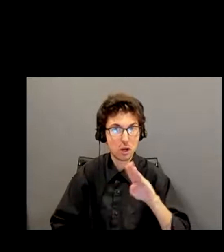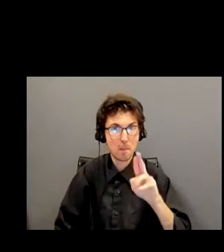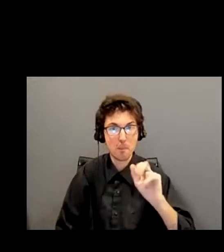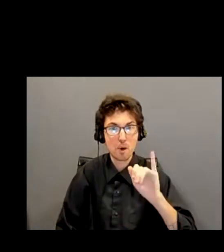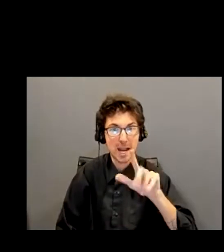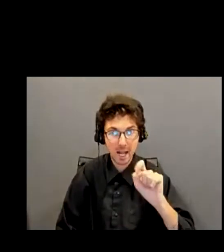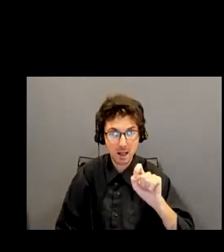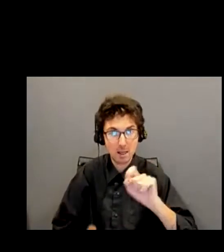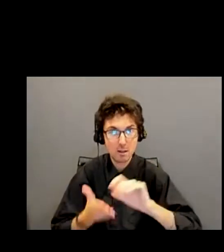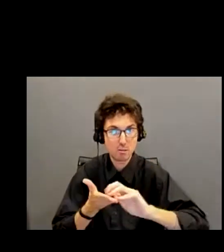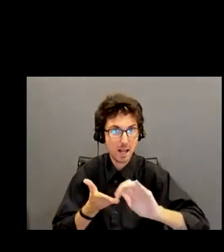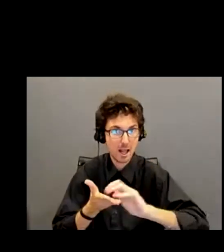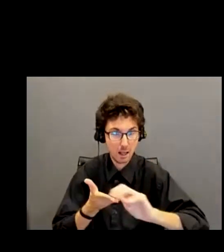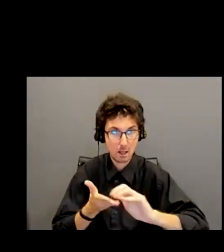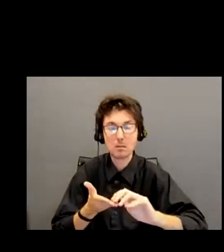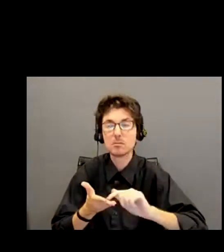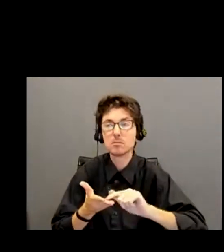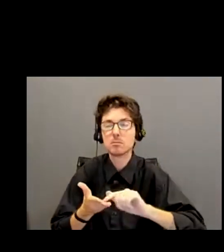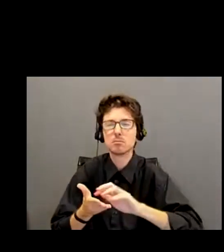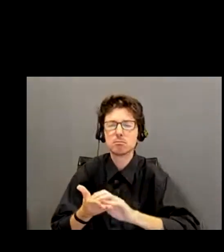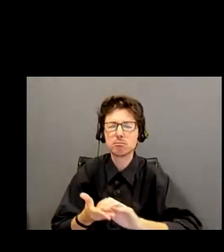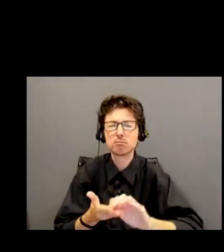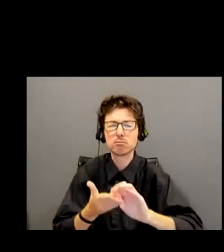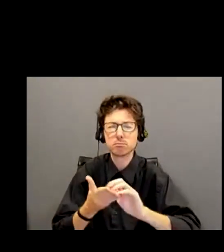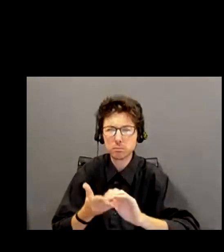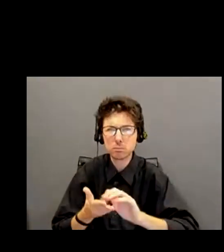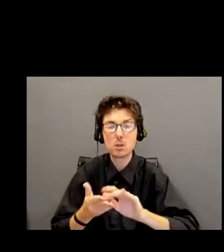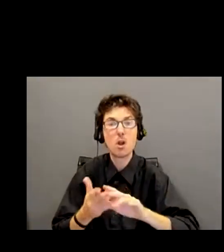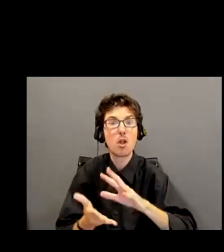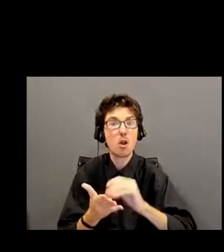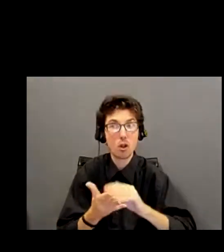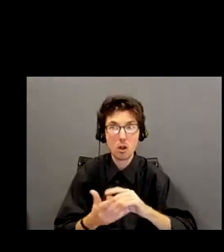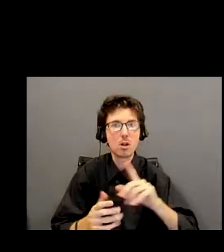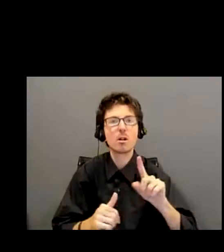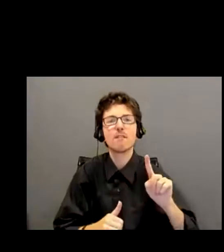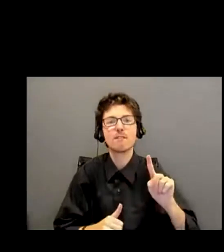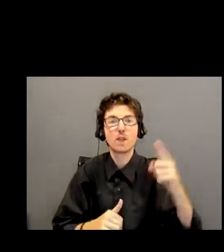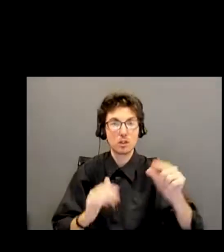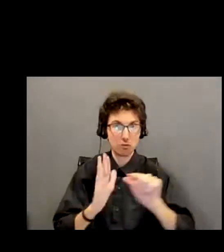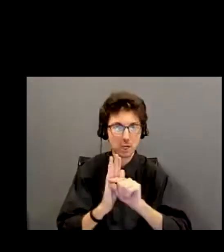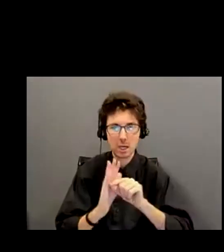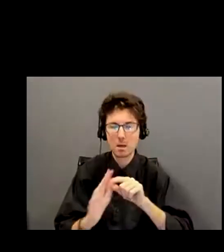well by the time I reached first grade. This allowed me to study